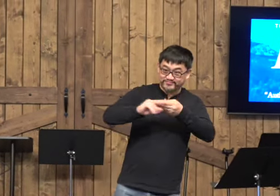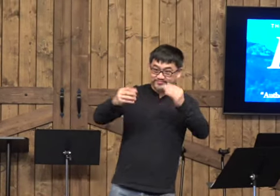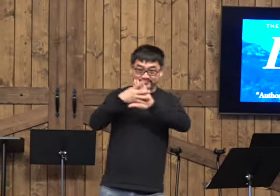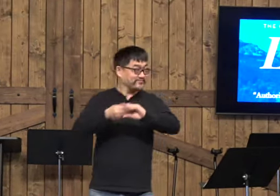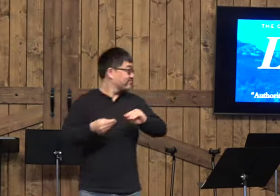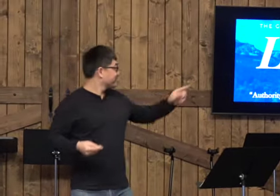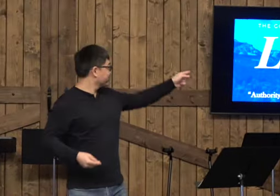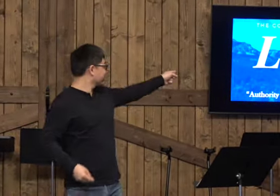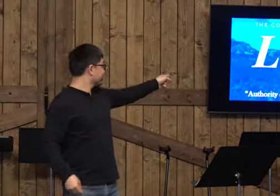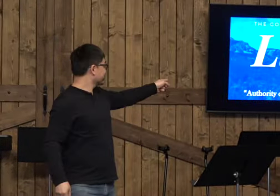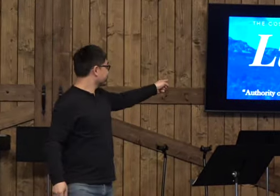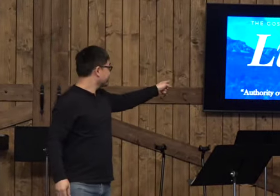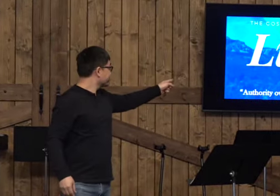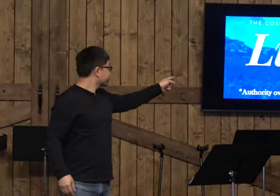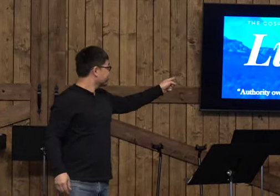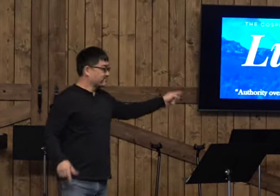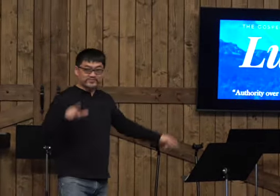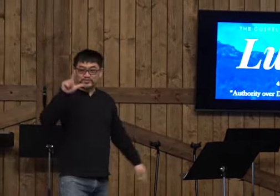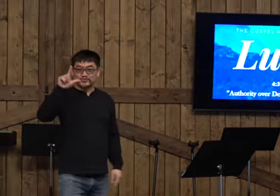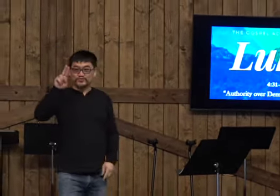I have a story to tell you from Luke.